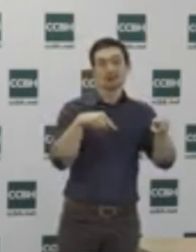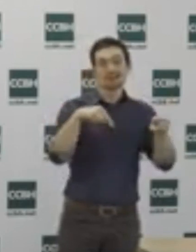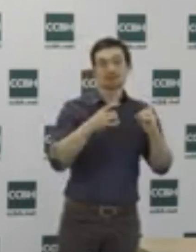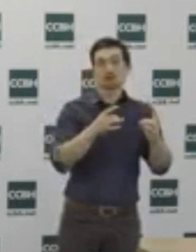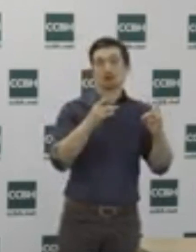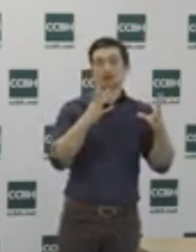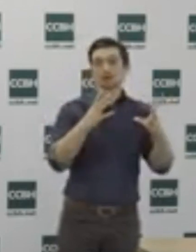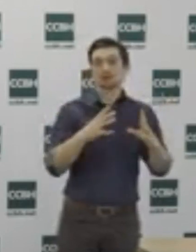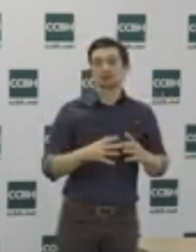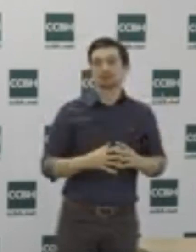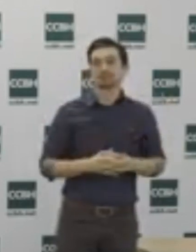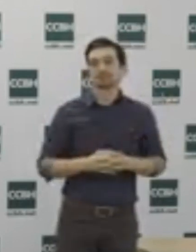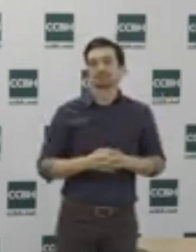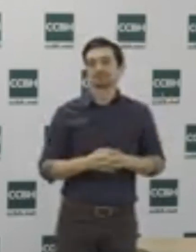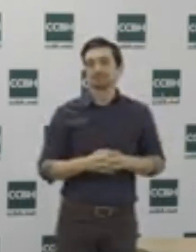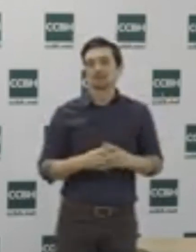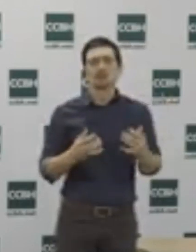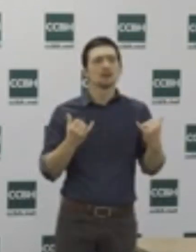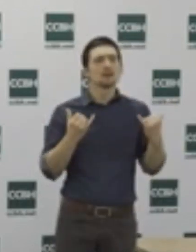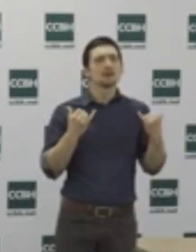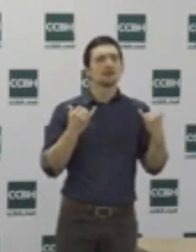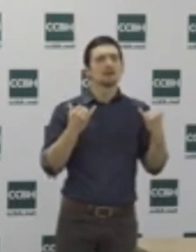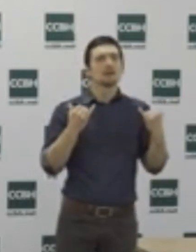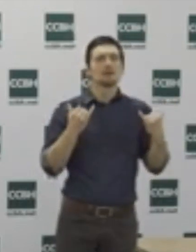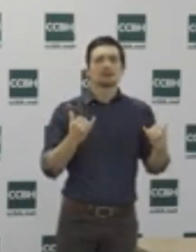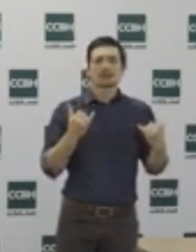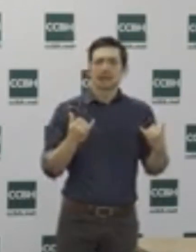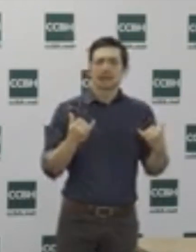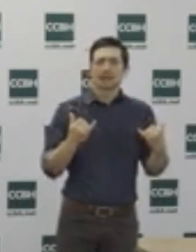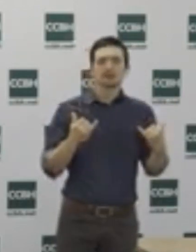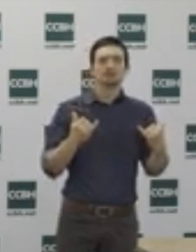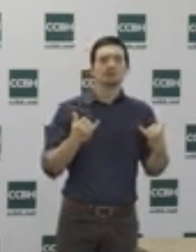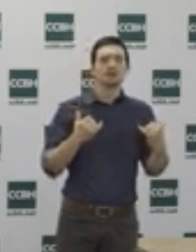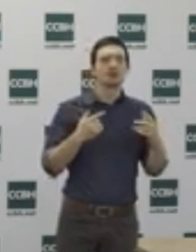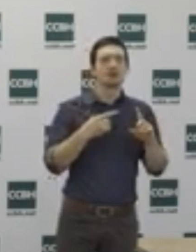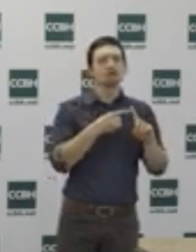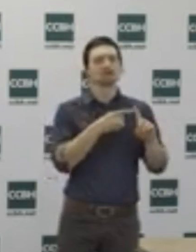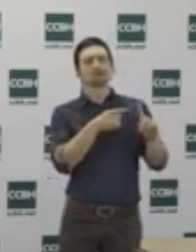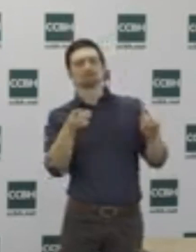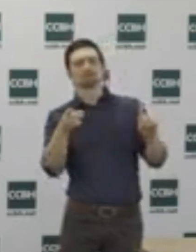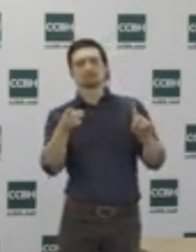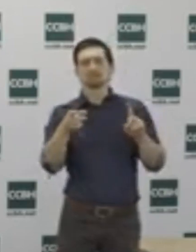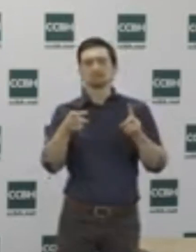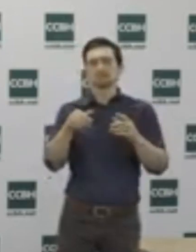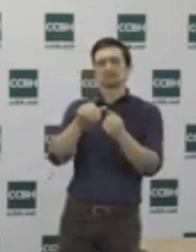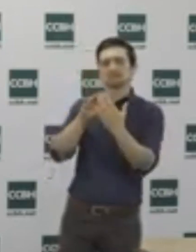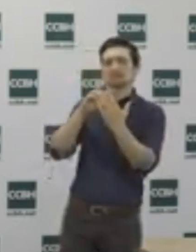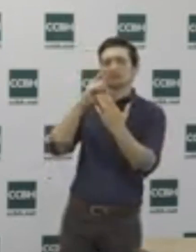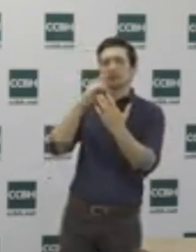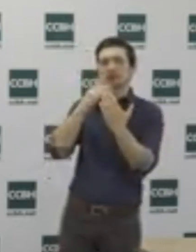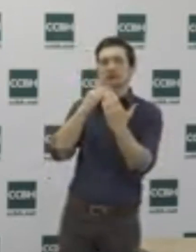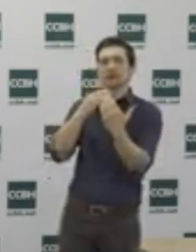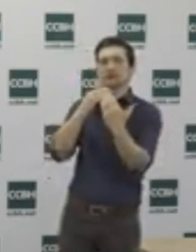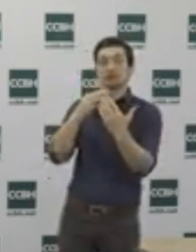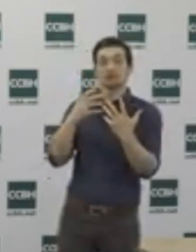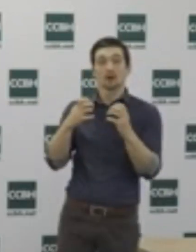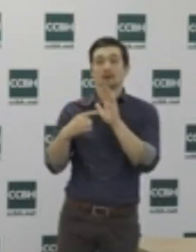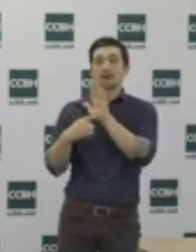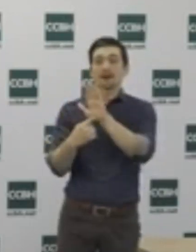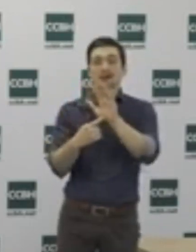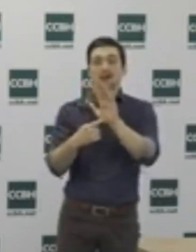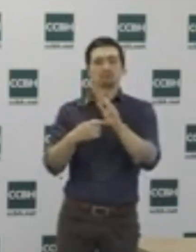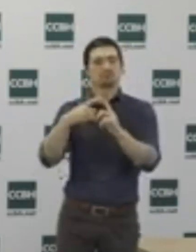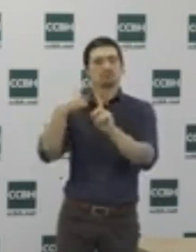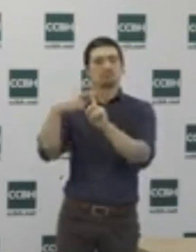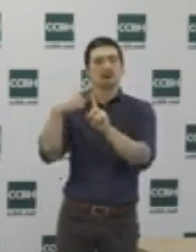to go a little different direction with some gratitude. We are really wanting to highlight positive things. I think